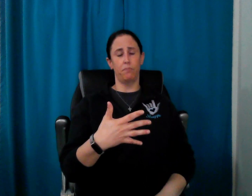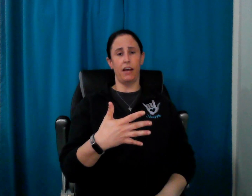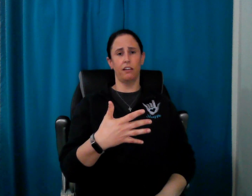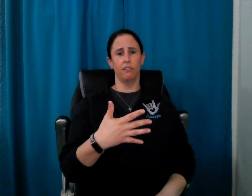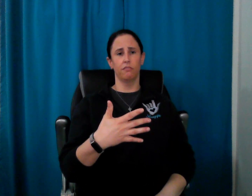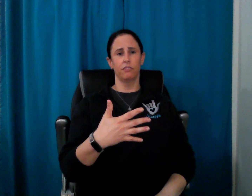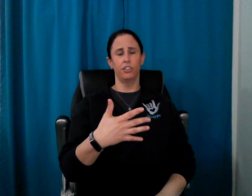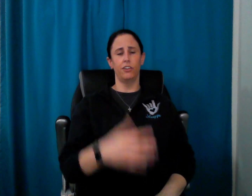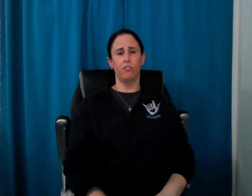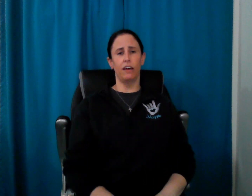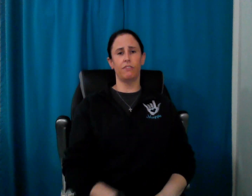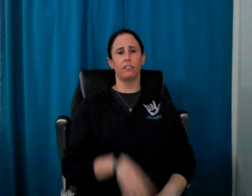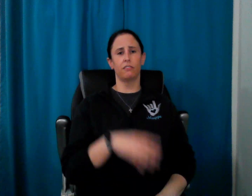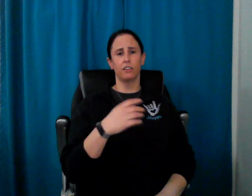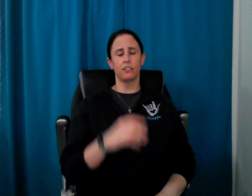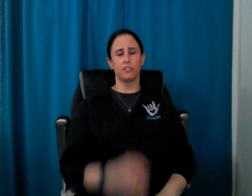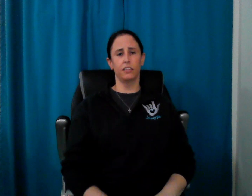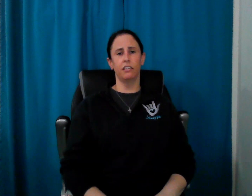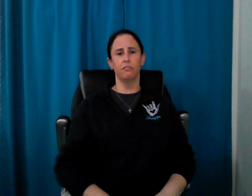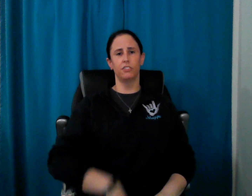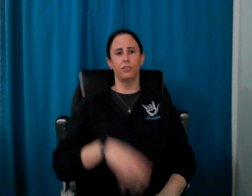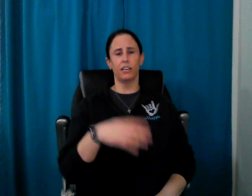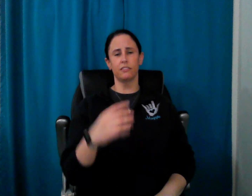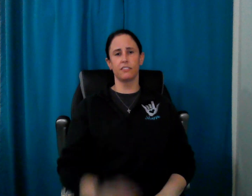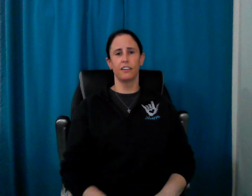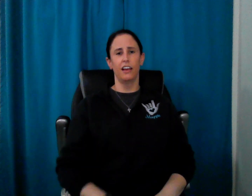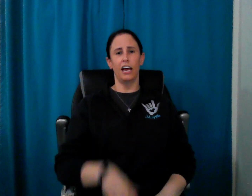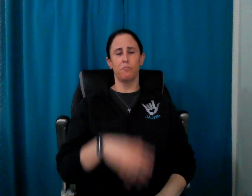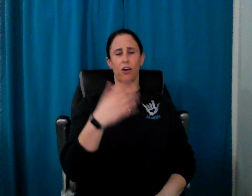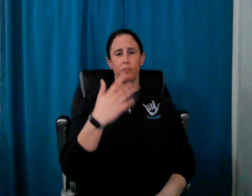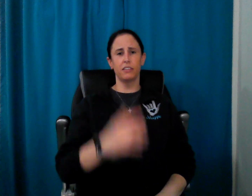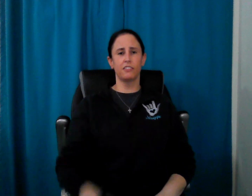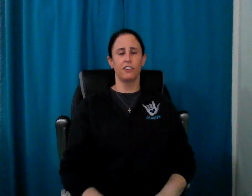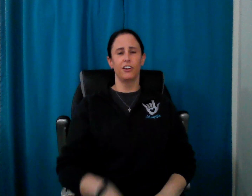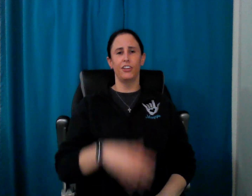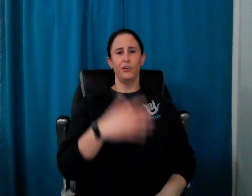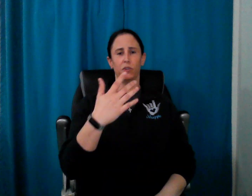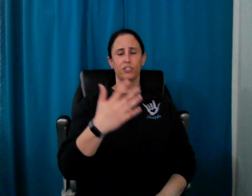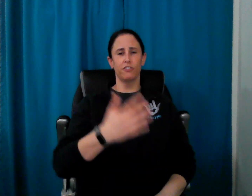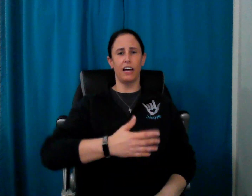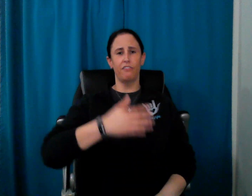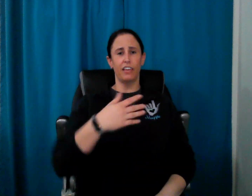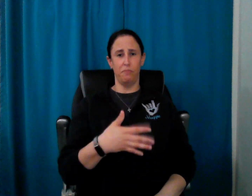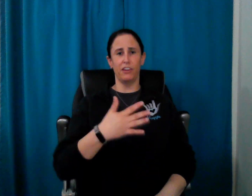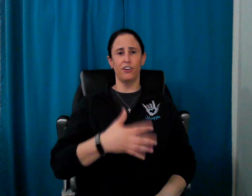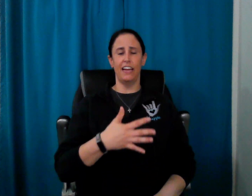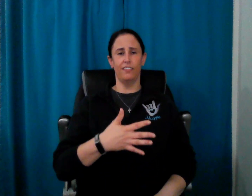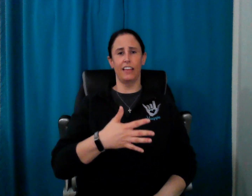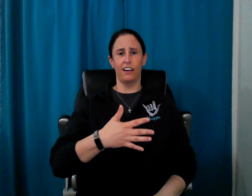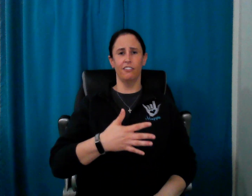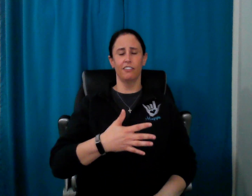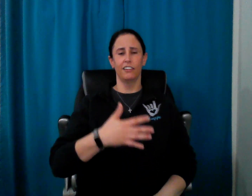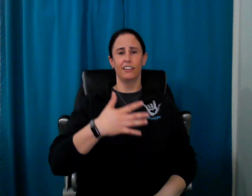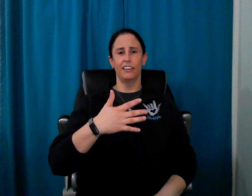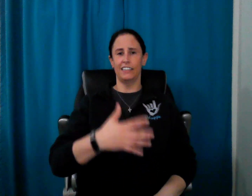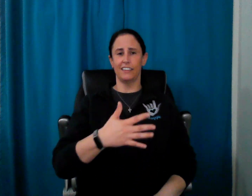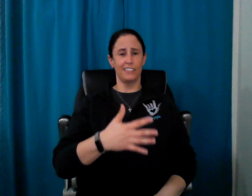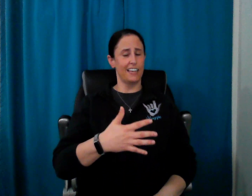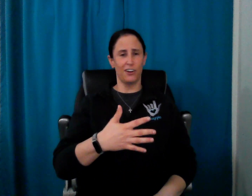back. You don't have to constantly do this. I promise you will survive keeping your hand there. It doesn't take a